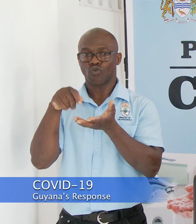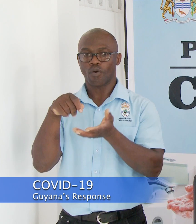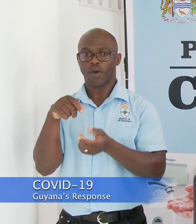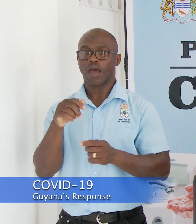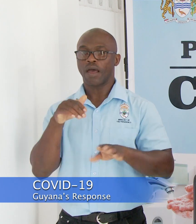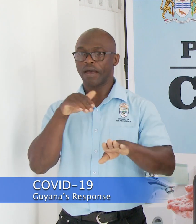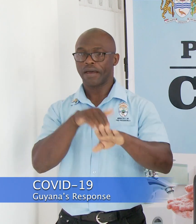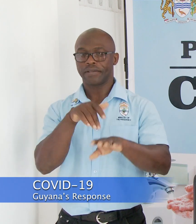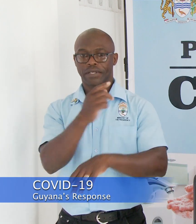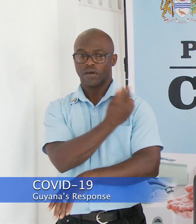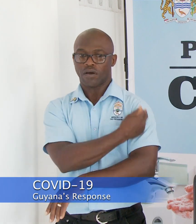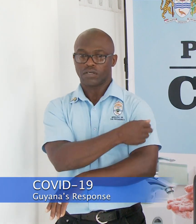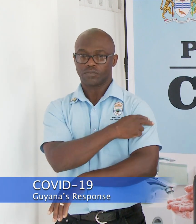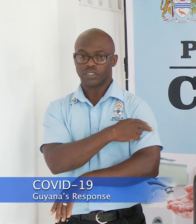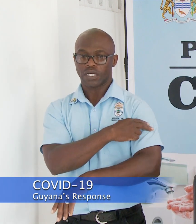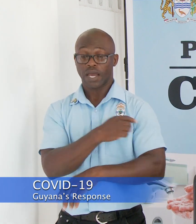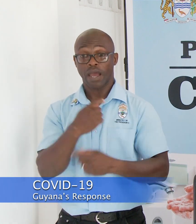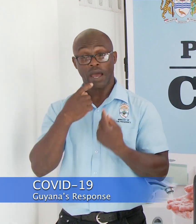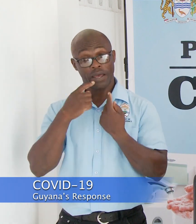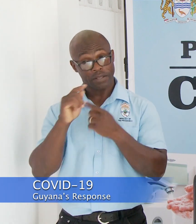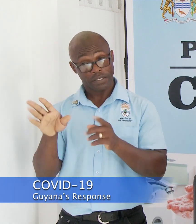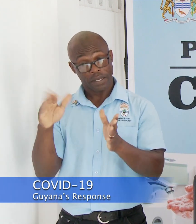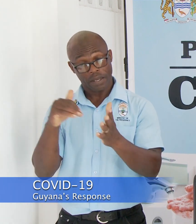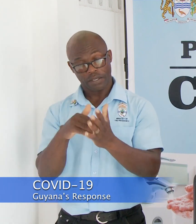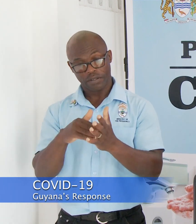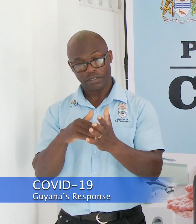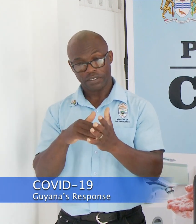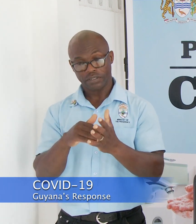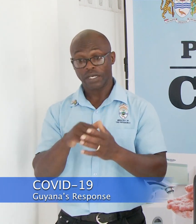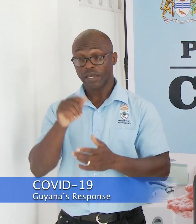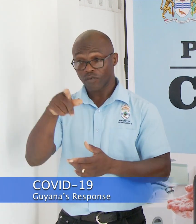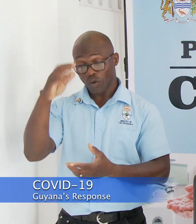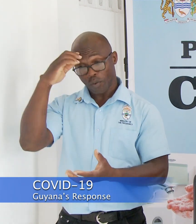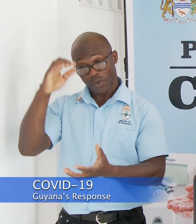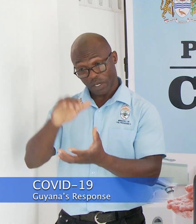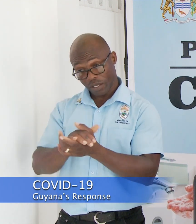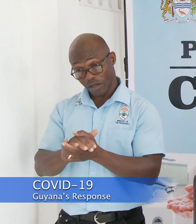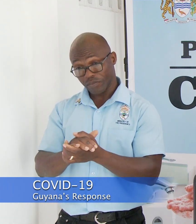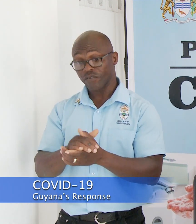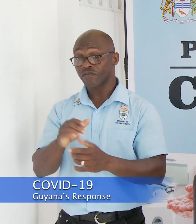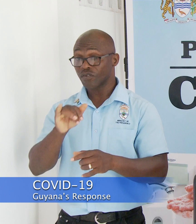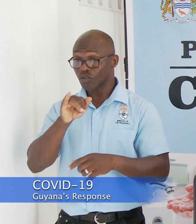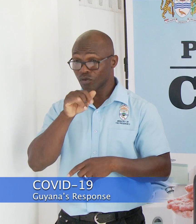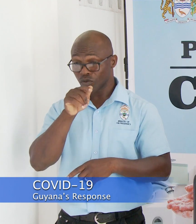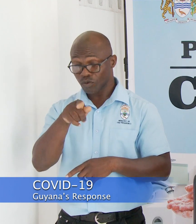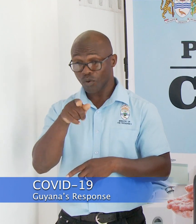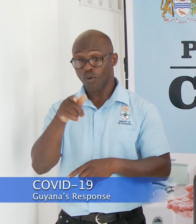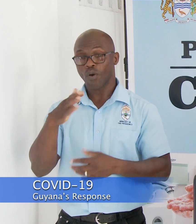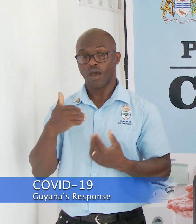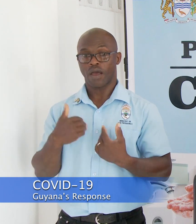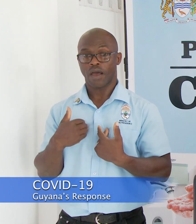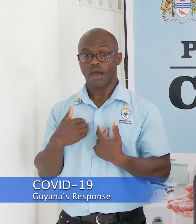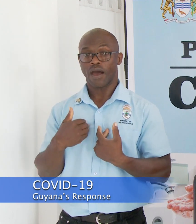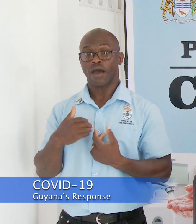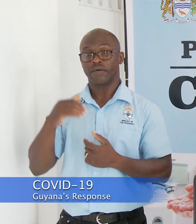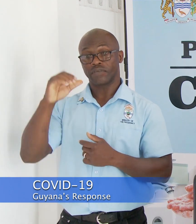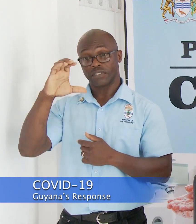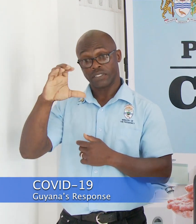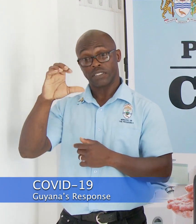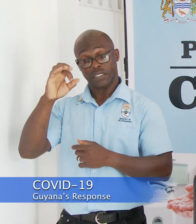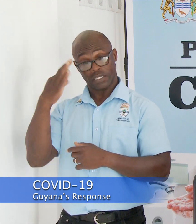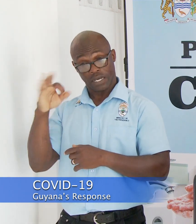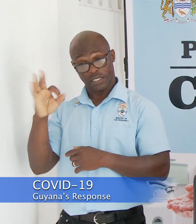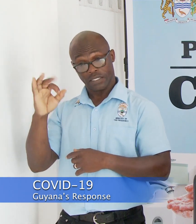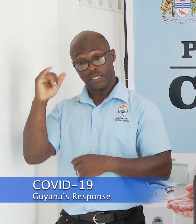health facility. I repeat, should you believe that you have symptoms of the coronavirus